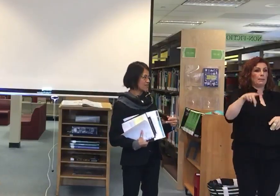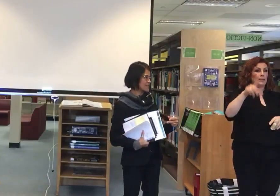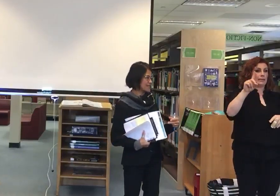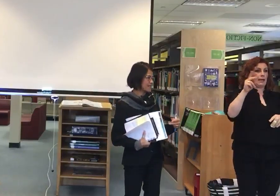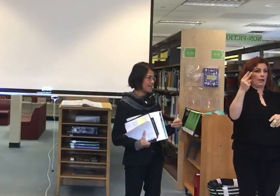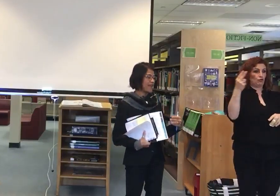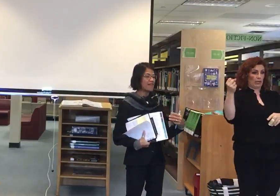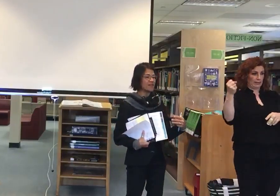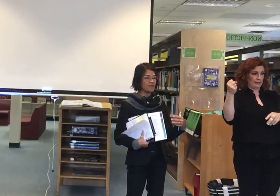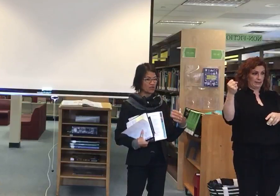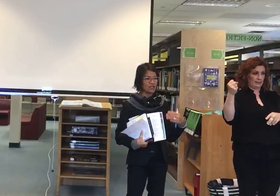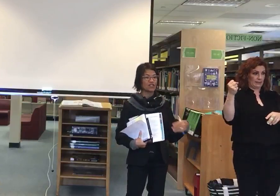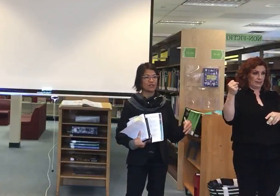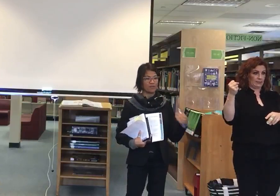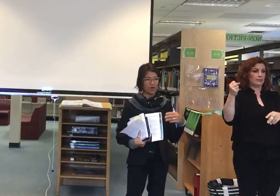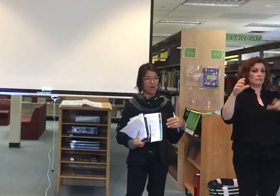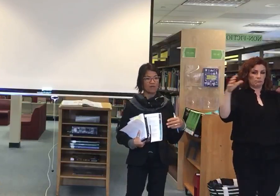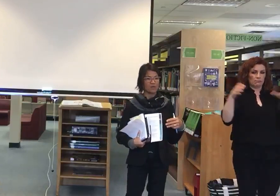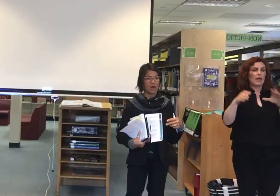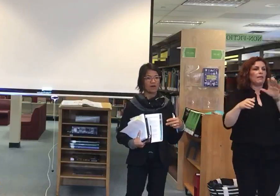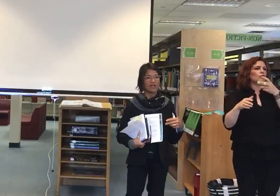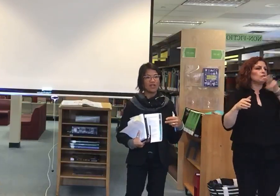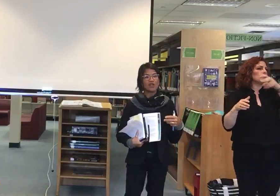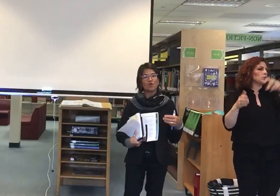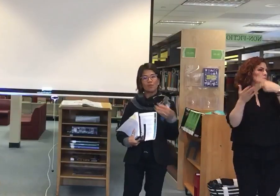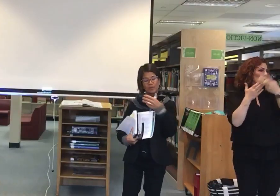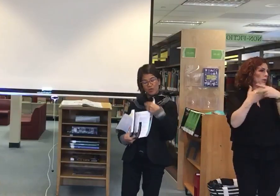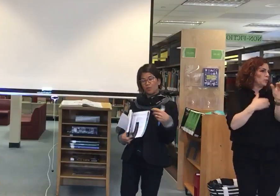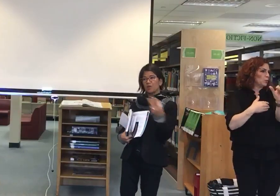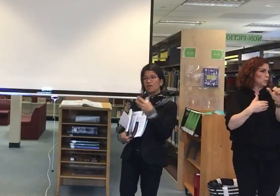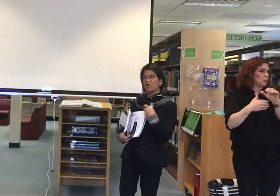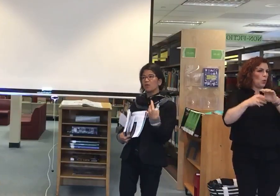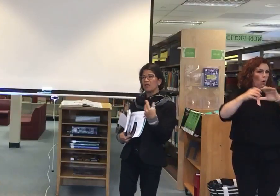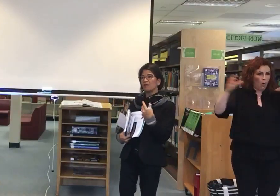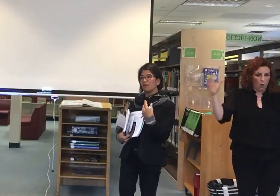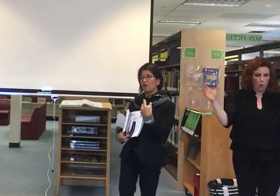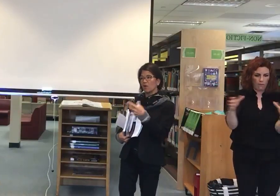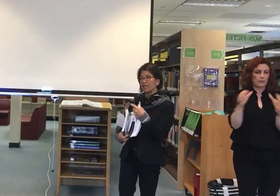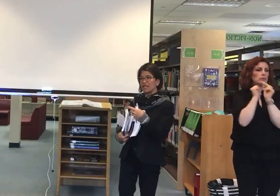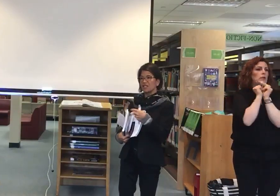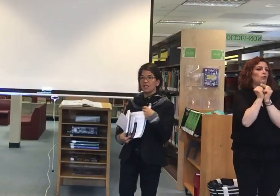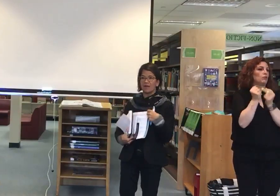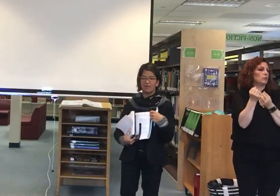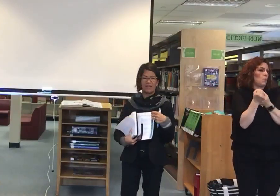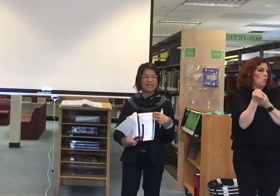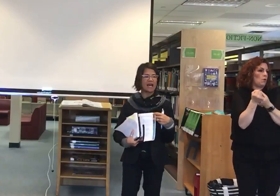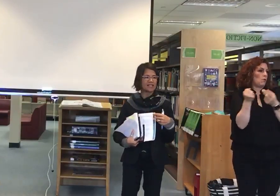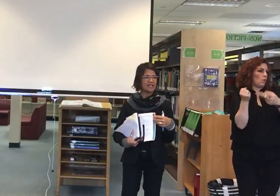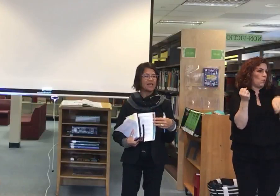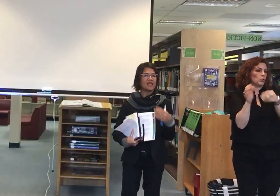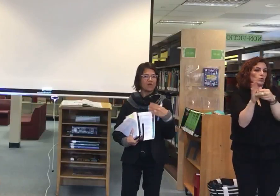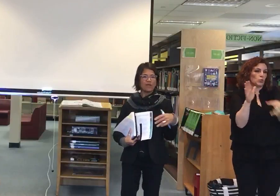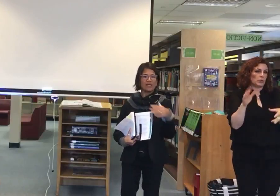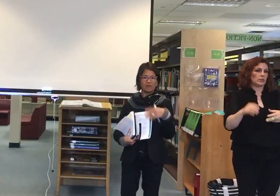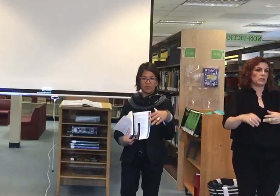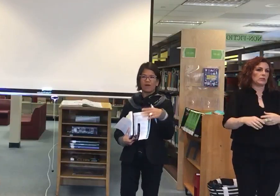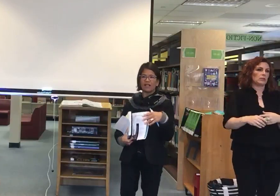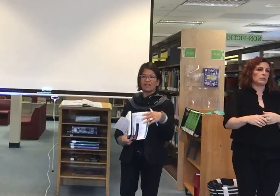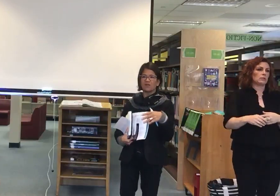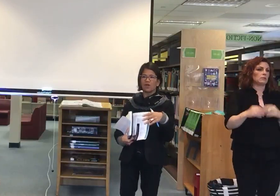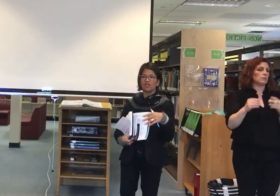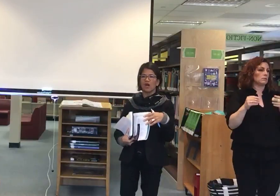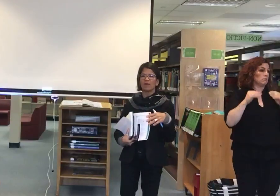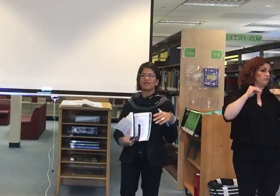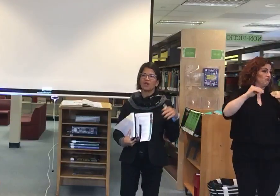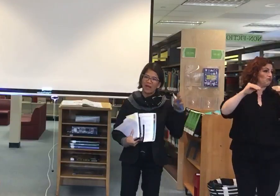Hearing Services, and they have a transition program as well. So between the three organizations and PCAS, we